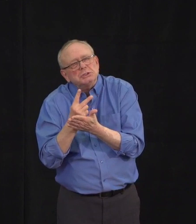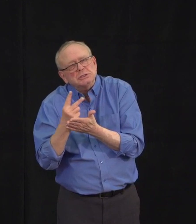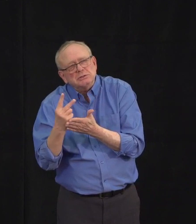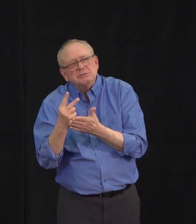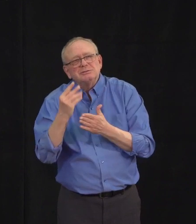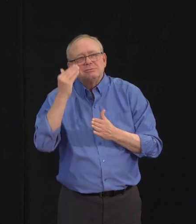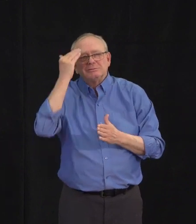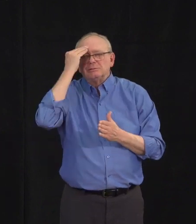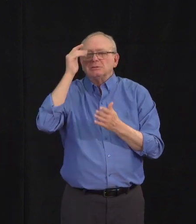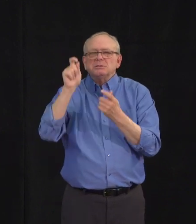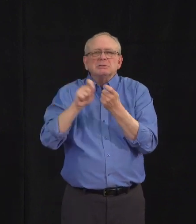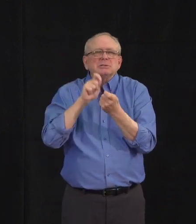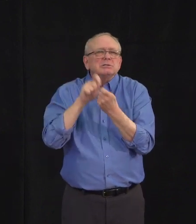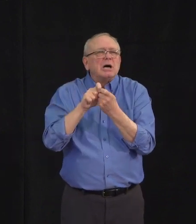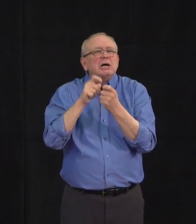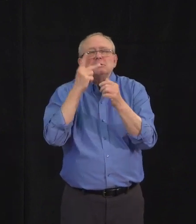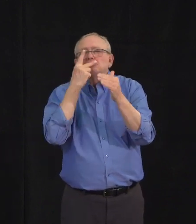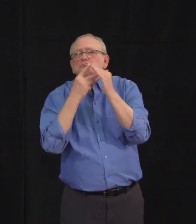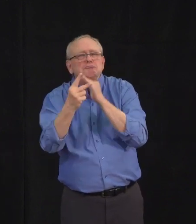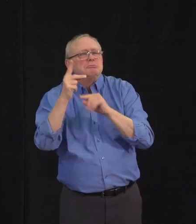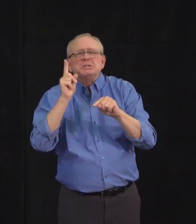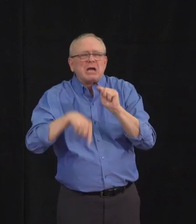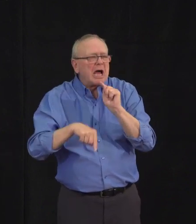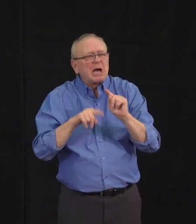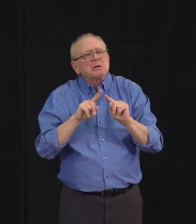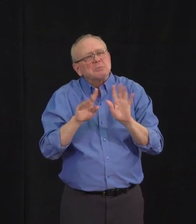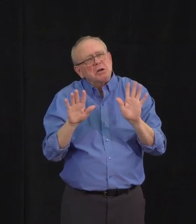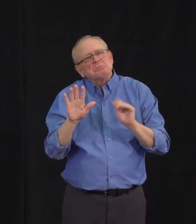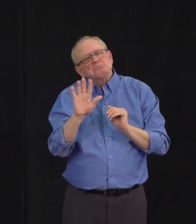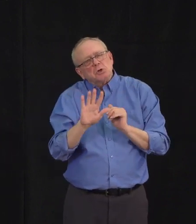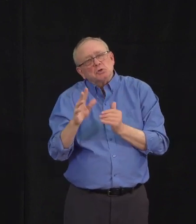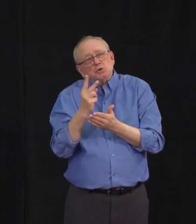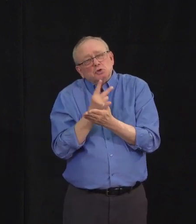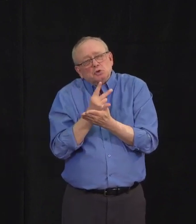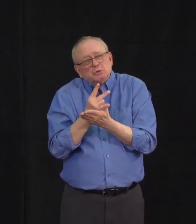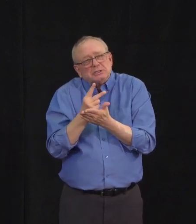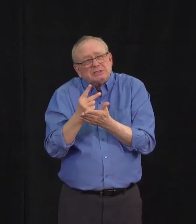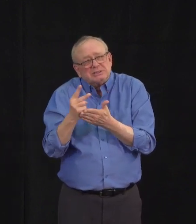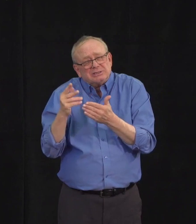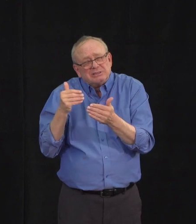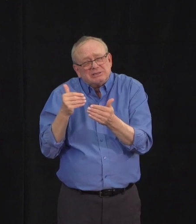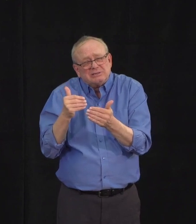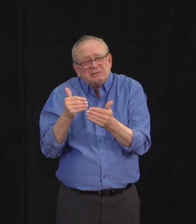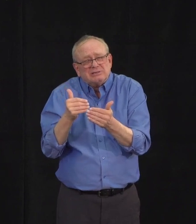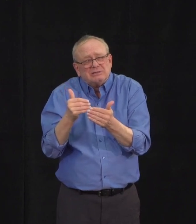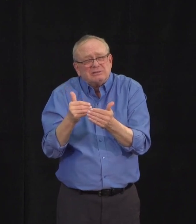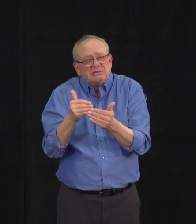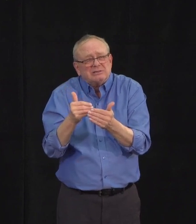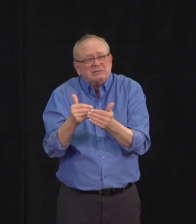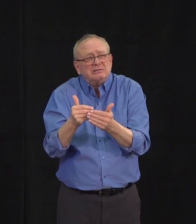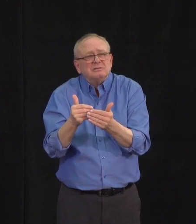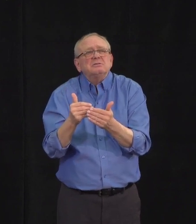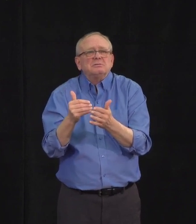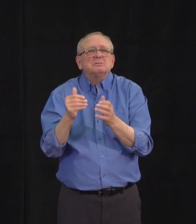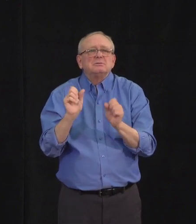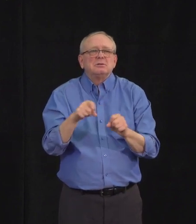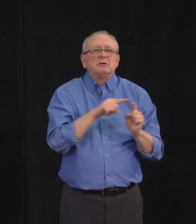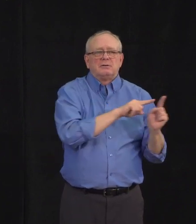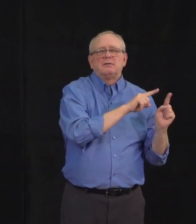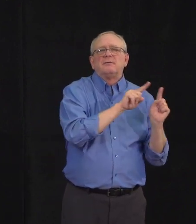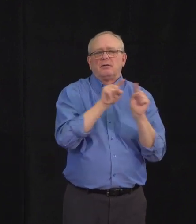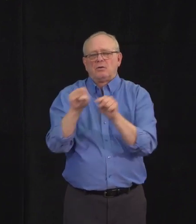imprecise. It is important, though, that it be clear that end of life is being measured in weeks rather than in days or in